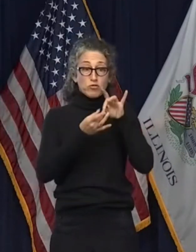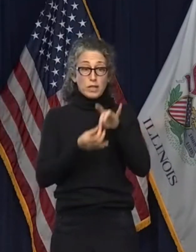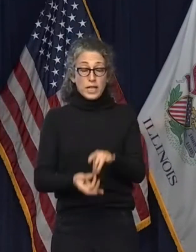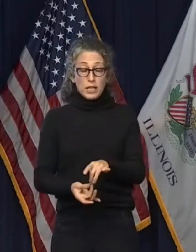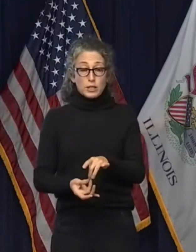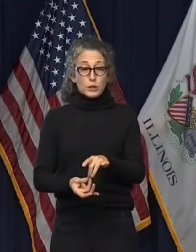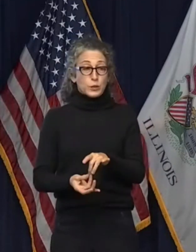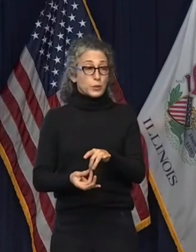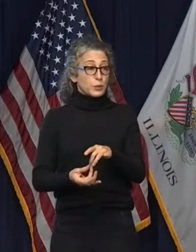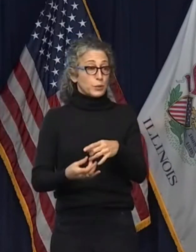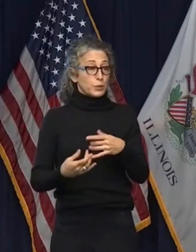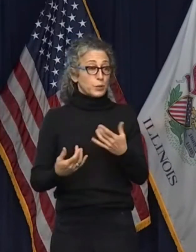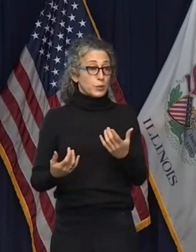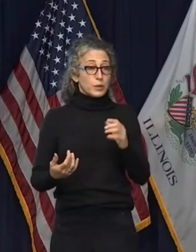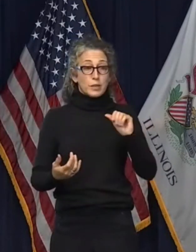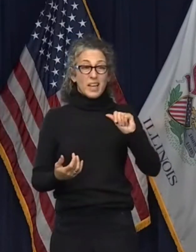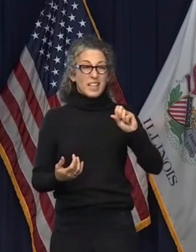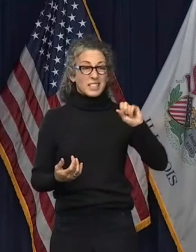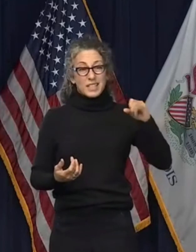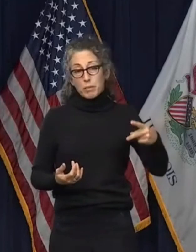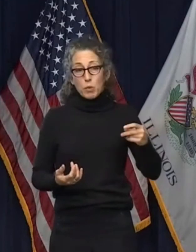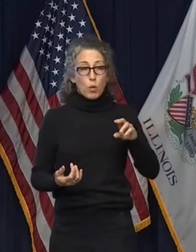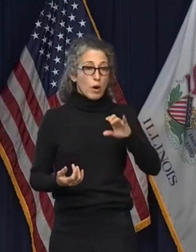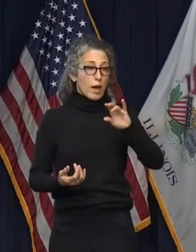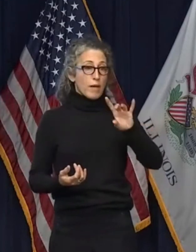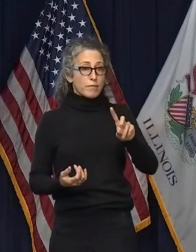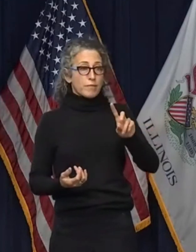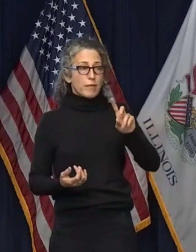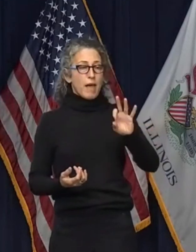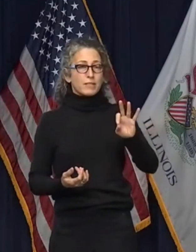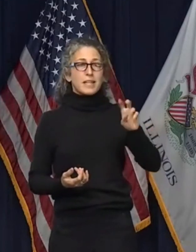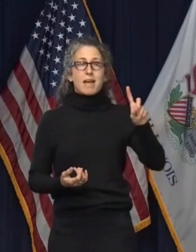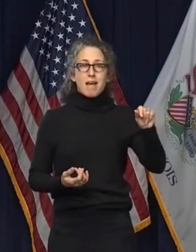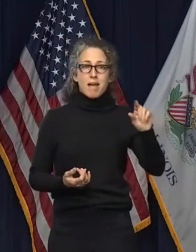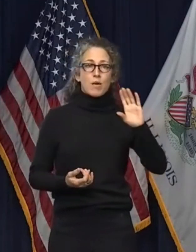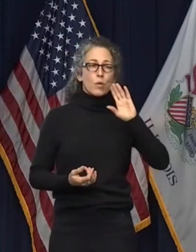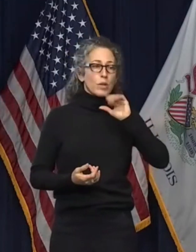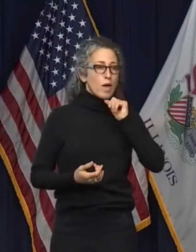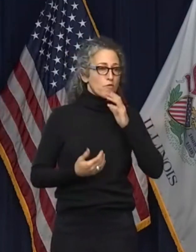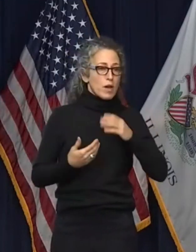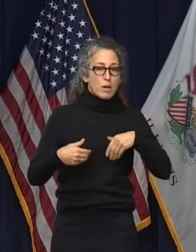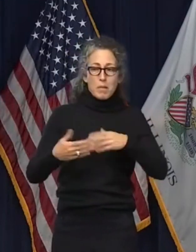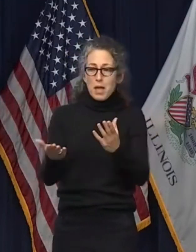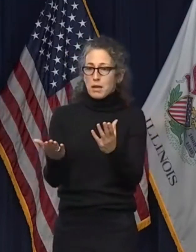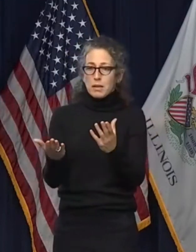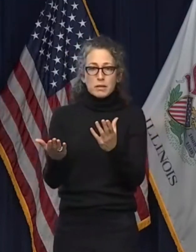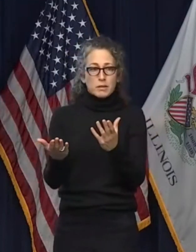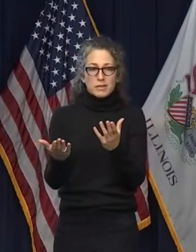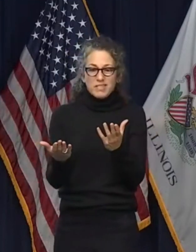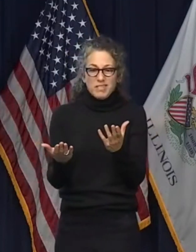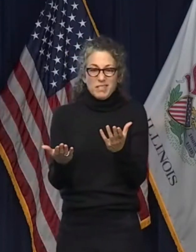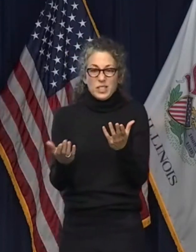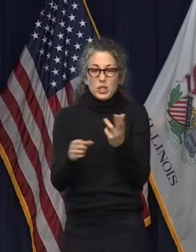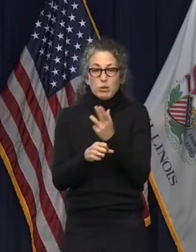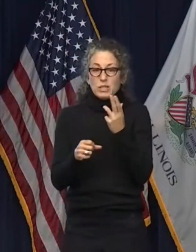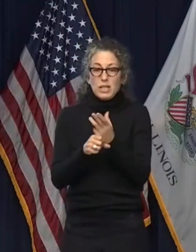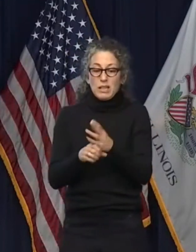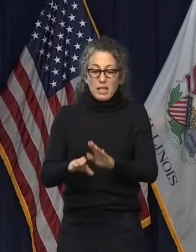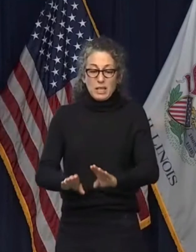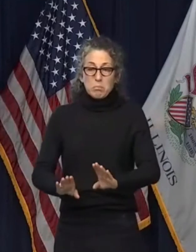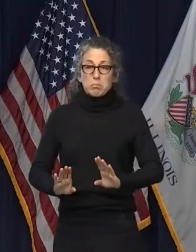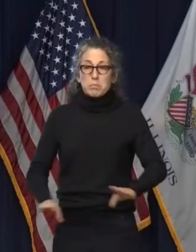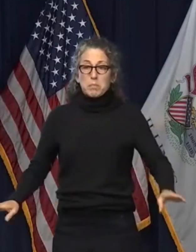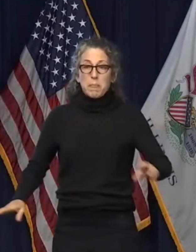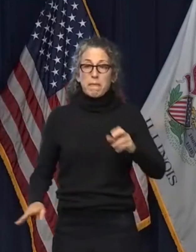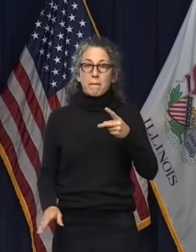us, by ACIP or by the FDA, we will probably not get any recommendations that this can be used on the pediatric